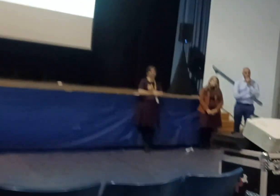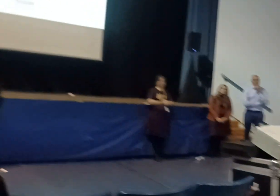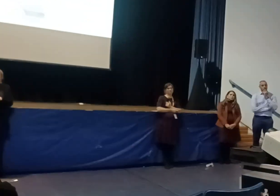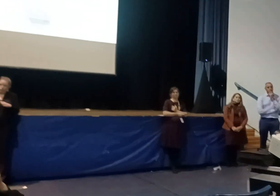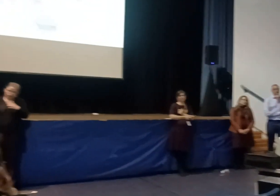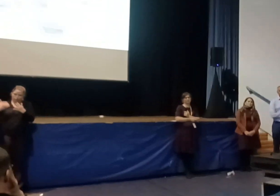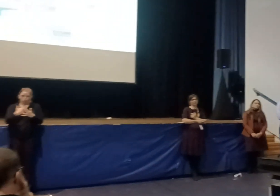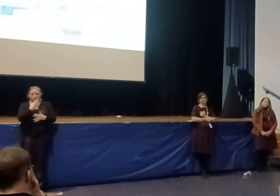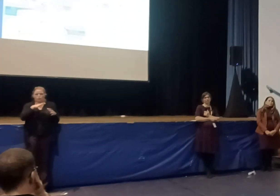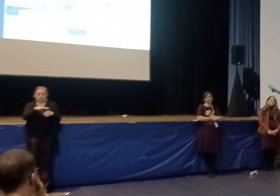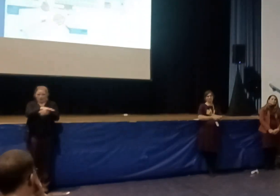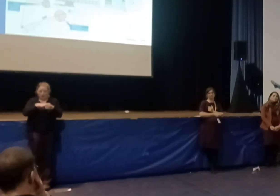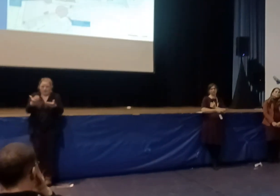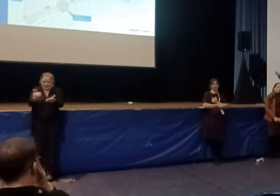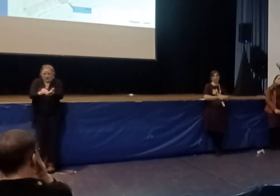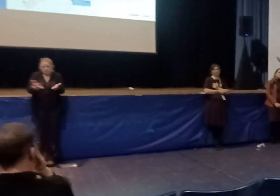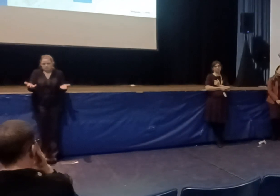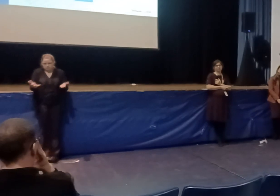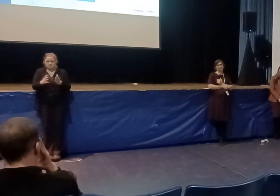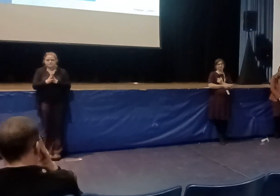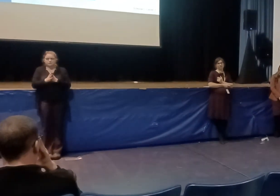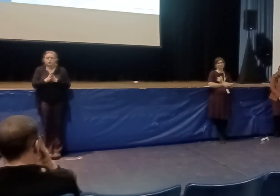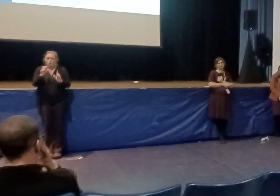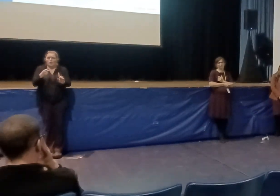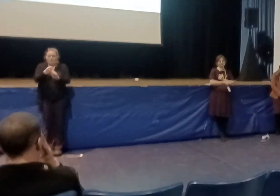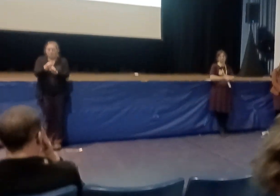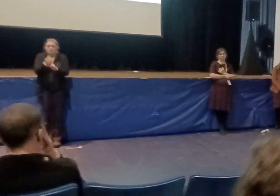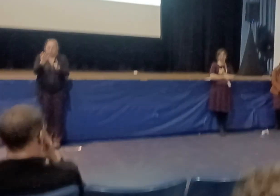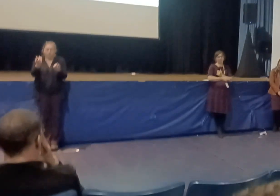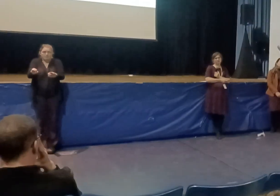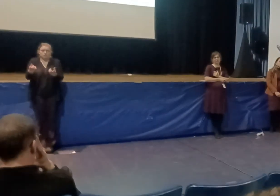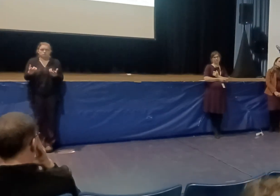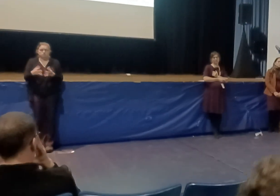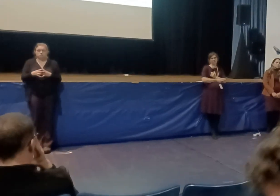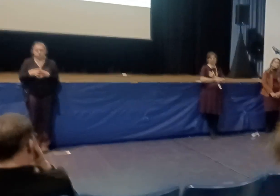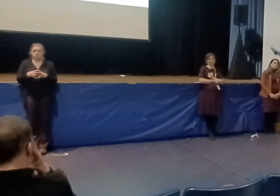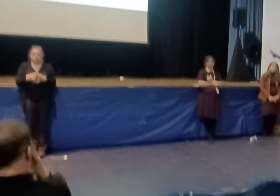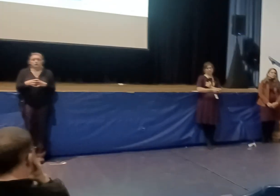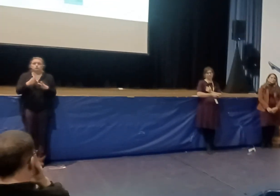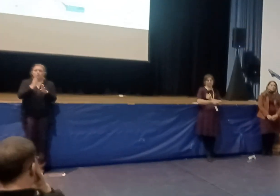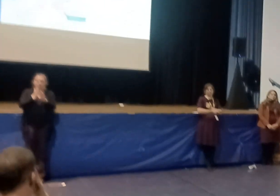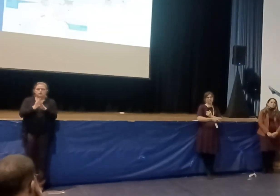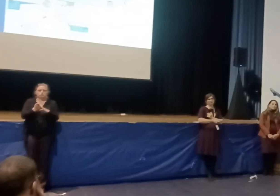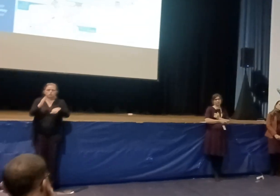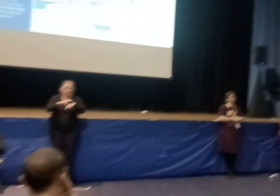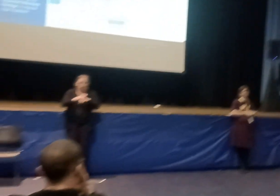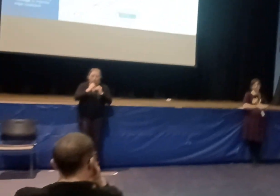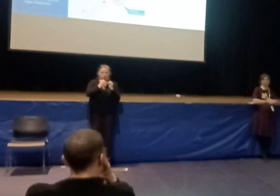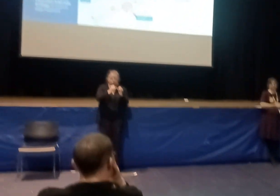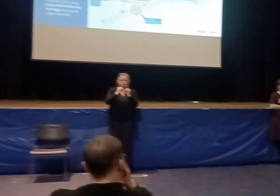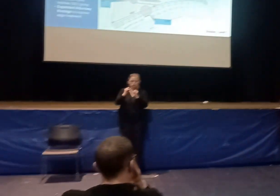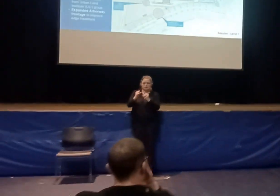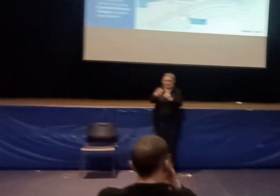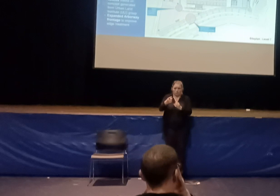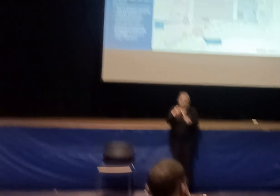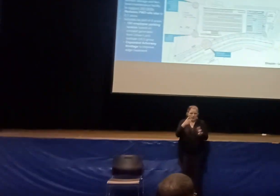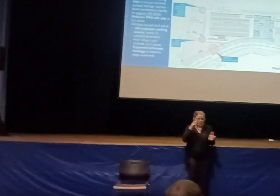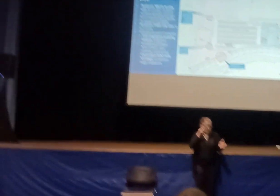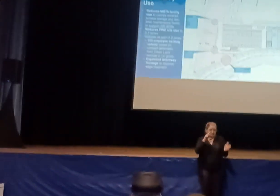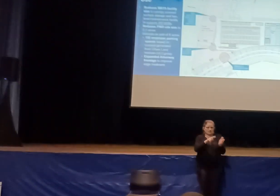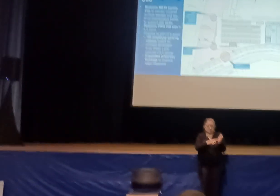through our neighborhood in the evening. And so there are impacts. And these buses on the streets, we already see